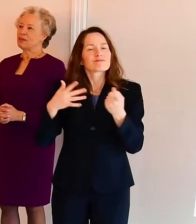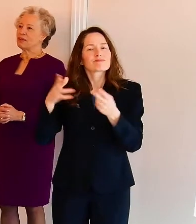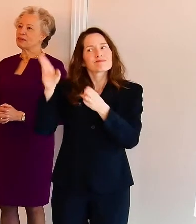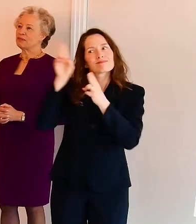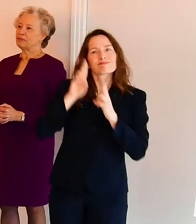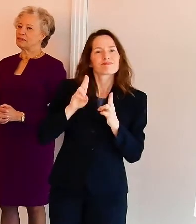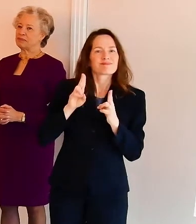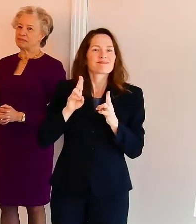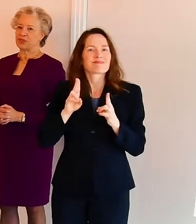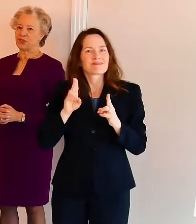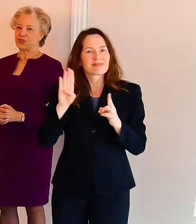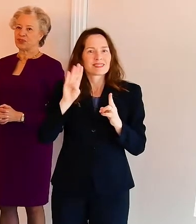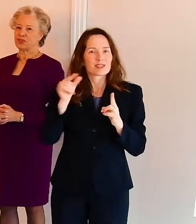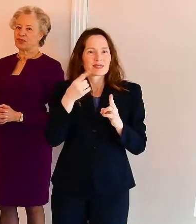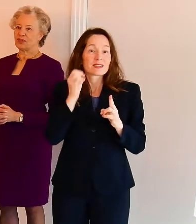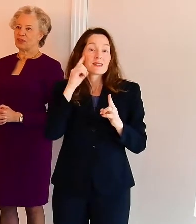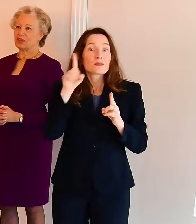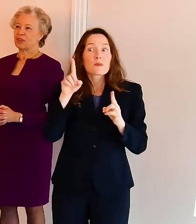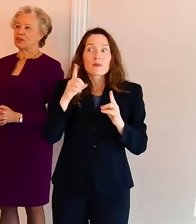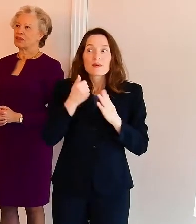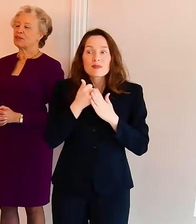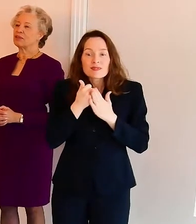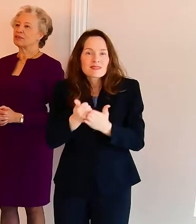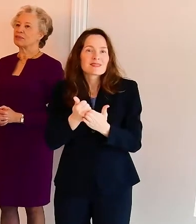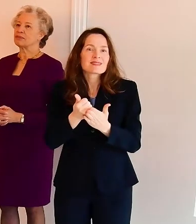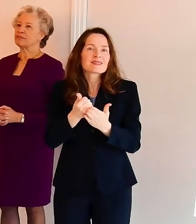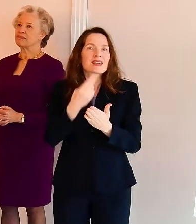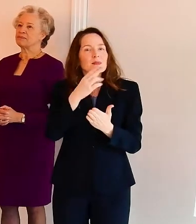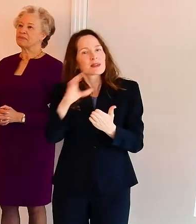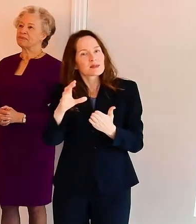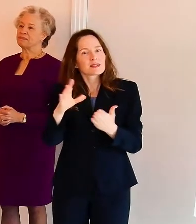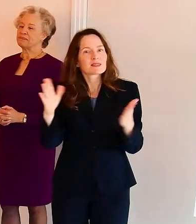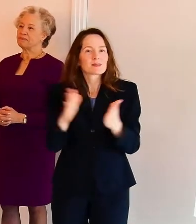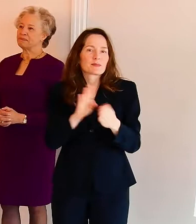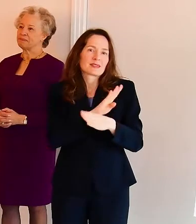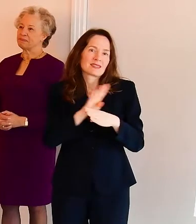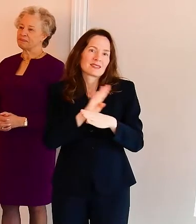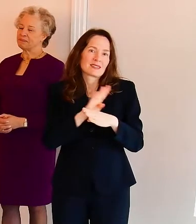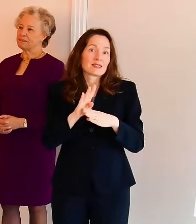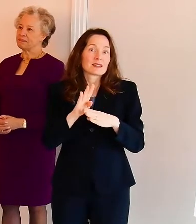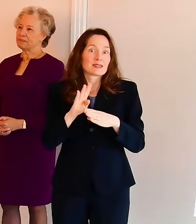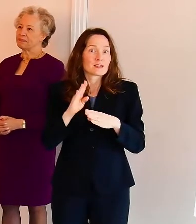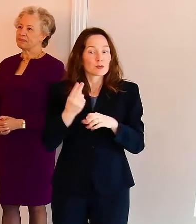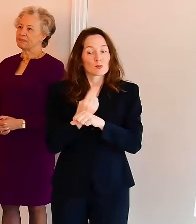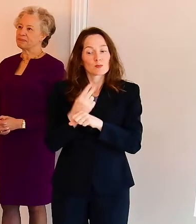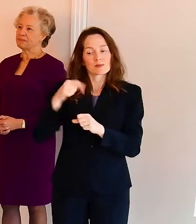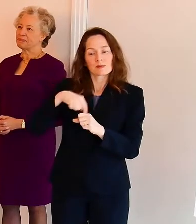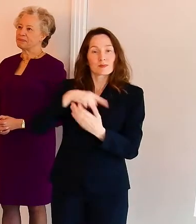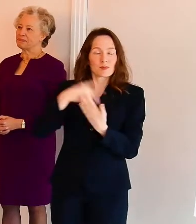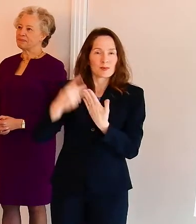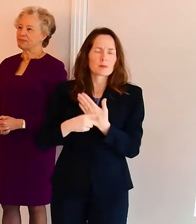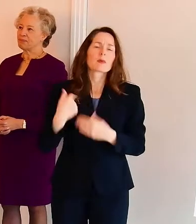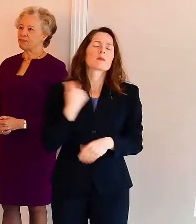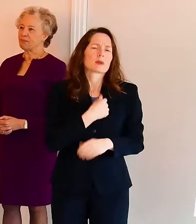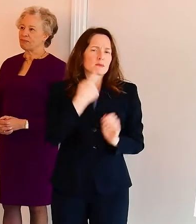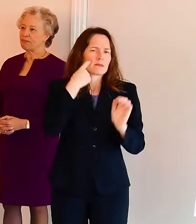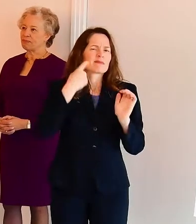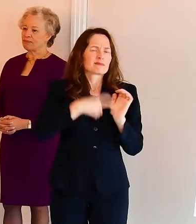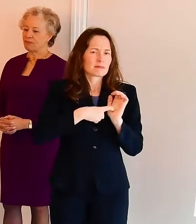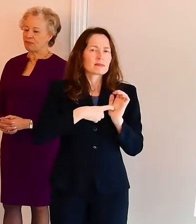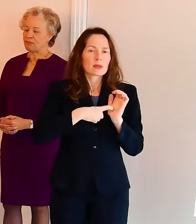to support Howard County small businesses through this program. We recognize that small businesses